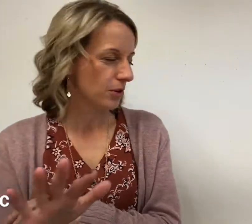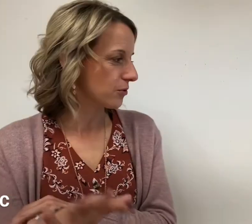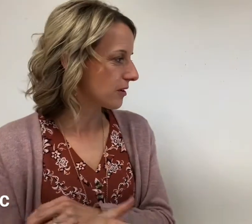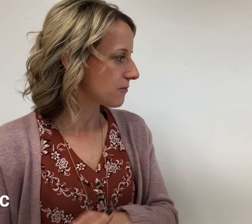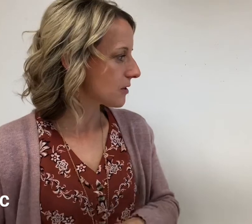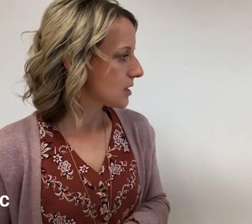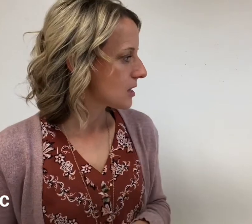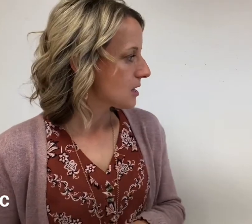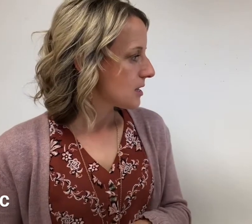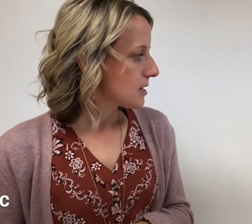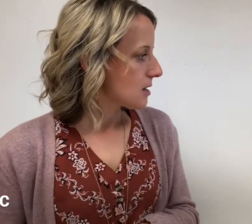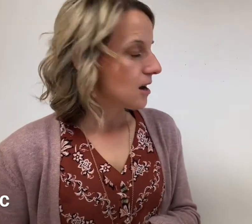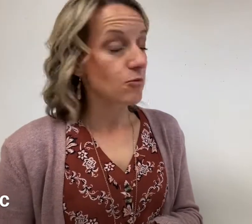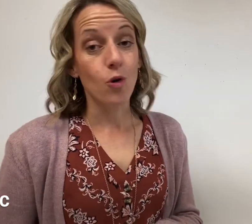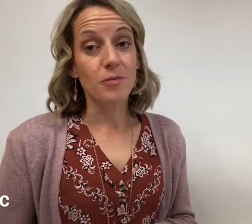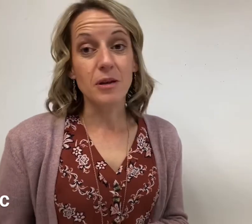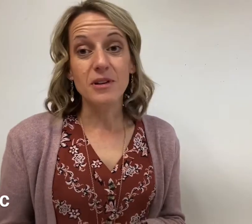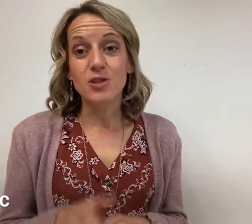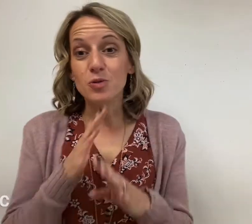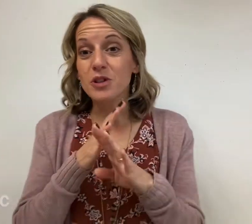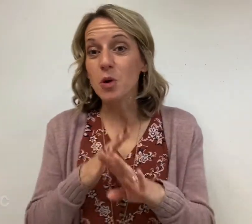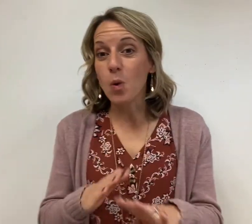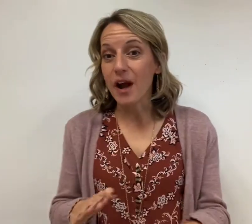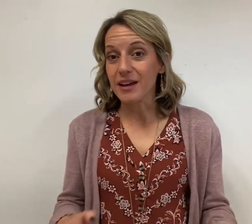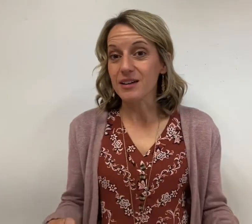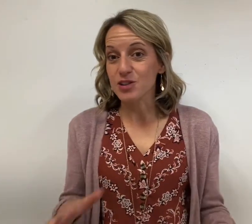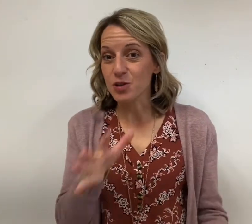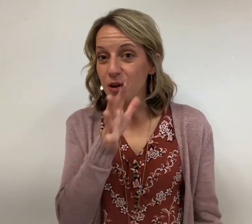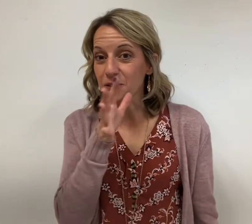live. Or maybe it's really quiet because you're on the